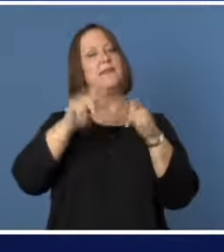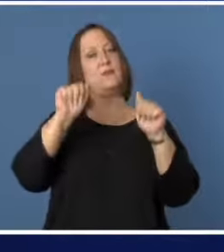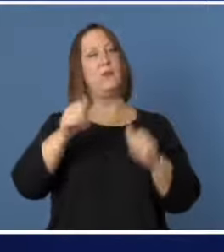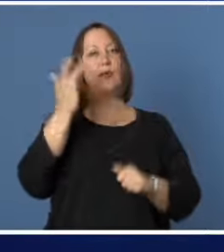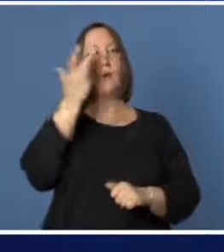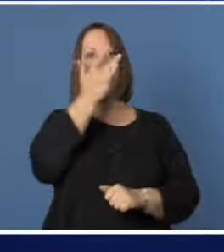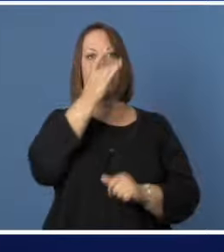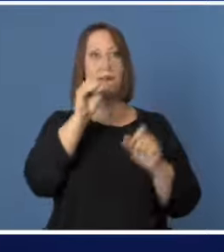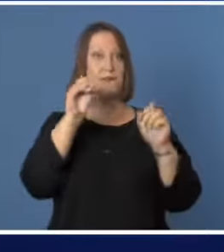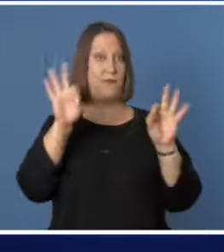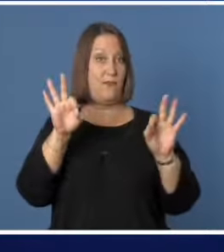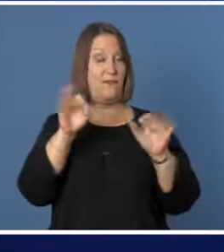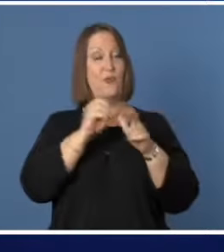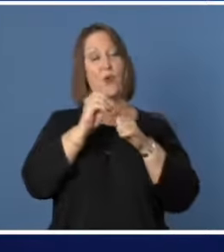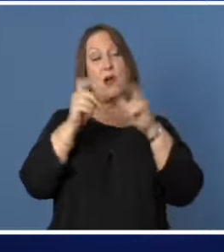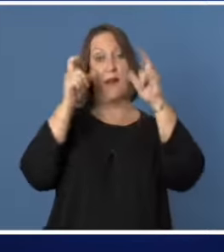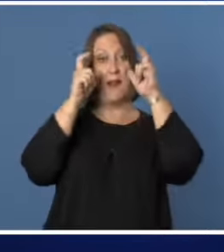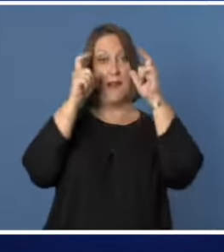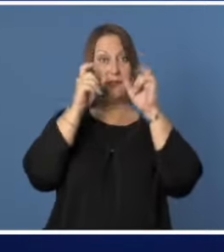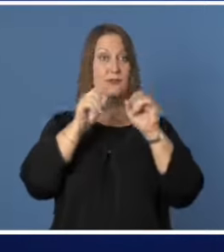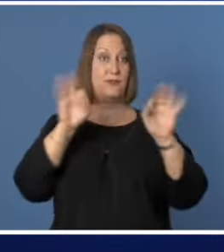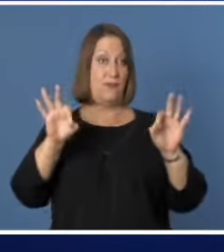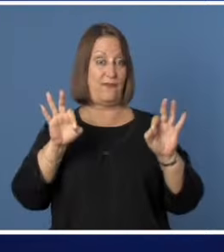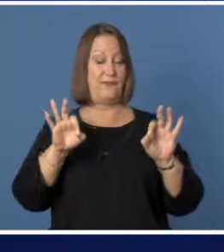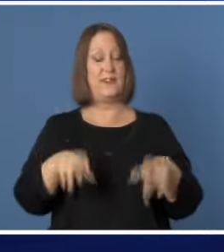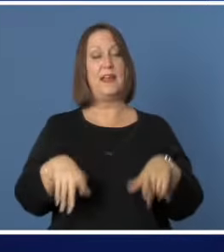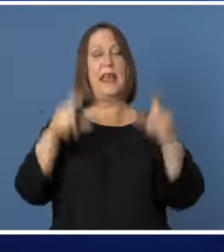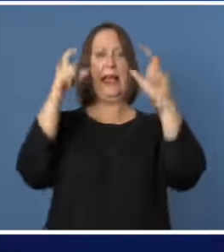Remove eyeglasses or contact lenses.